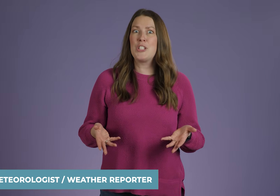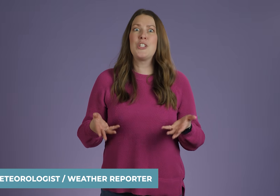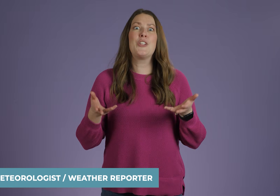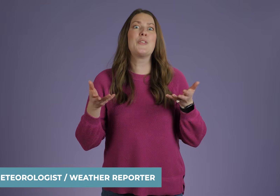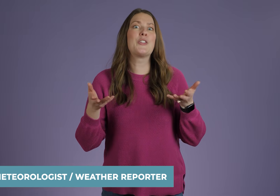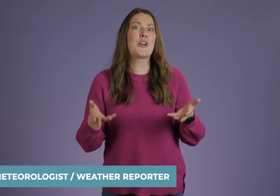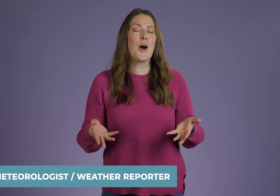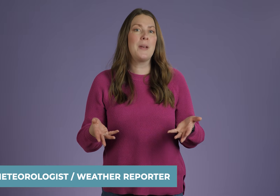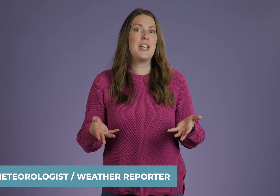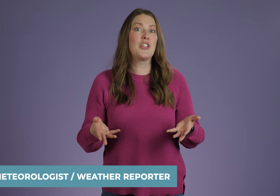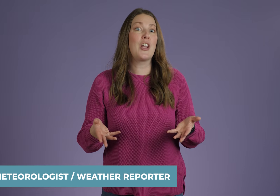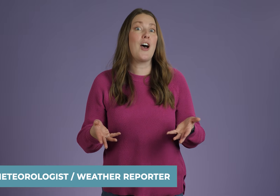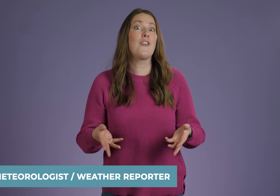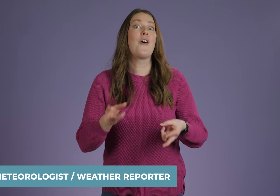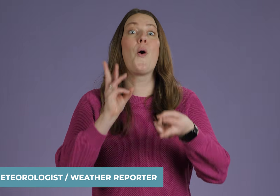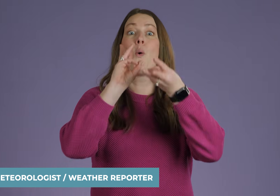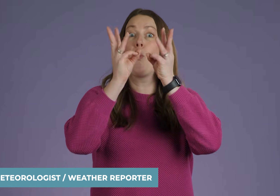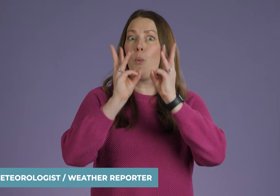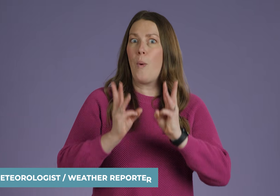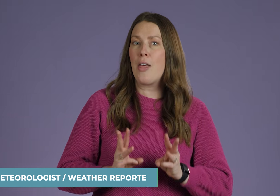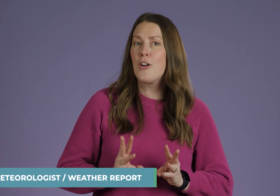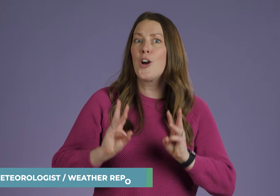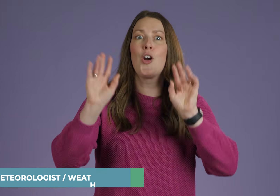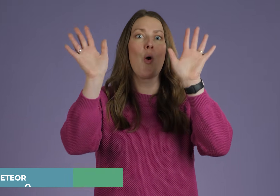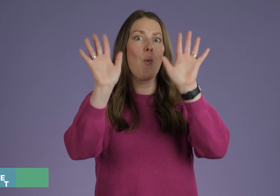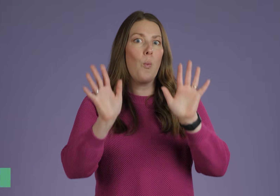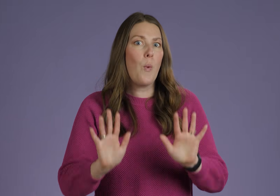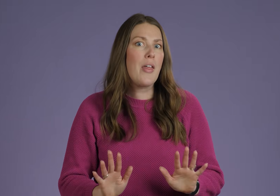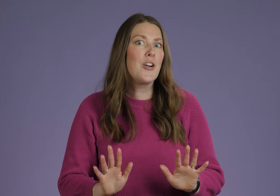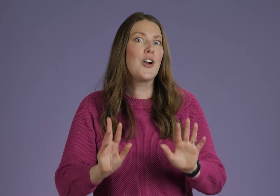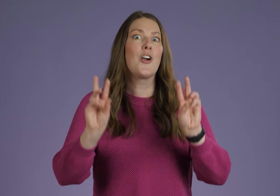Meteorologist uses the combination of weather with